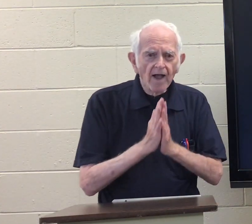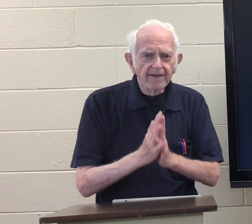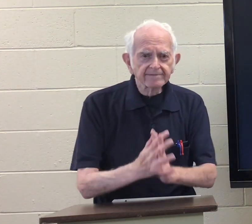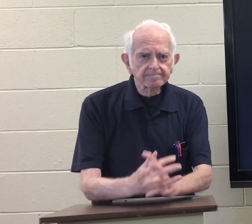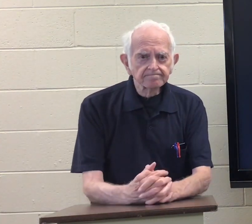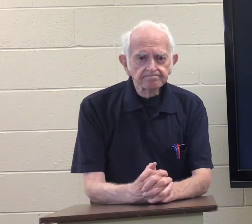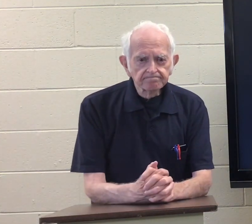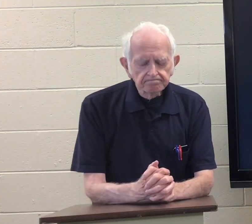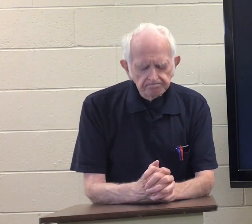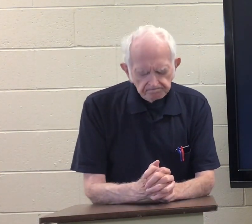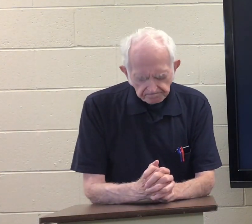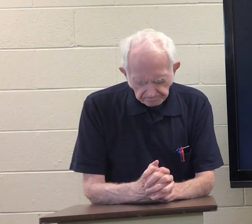Let us pray.